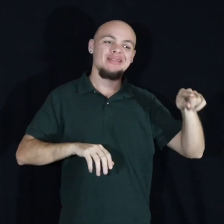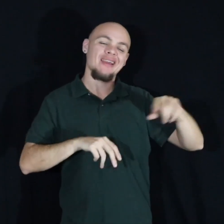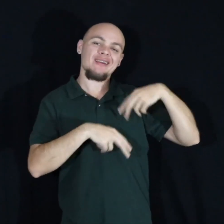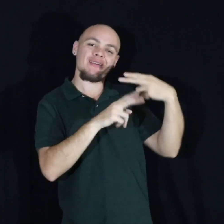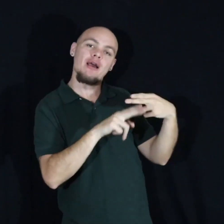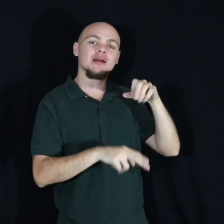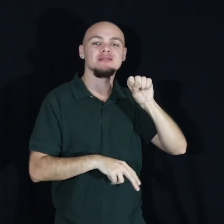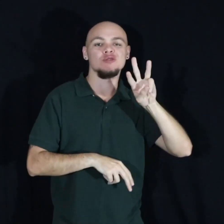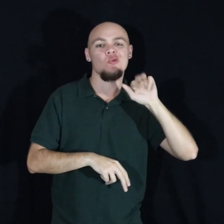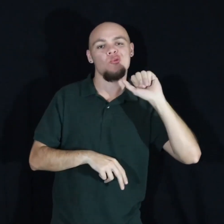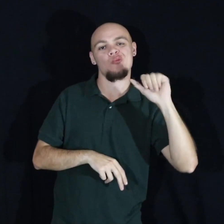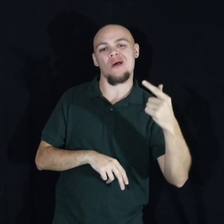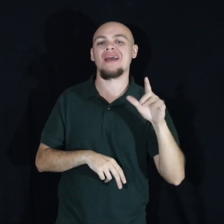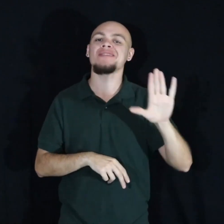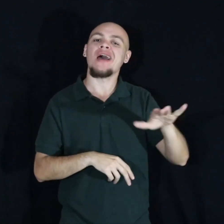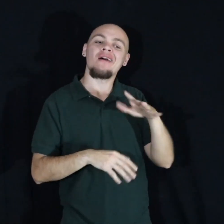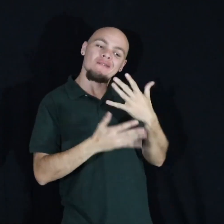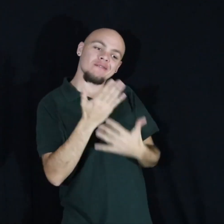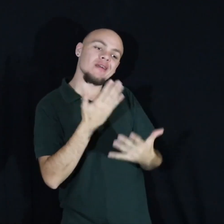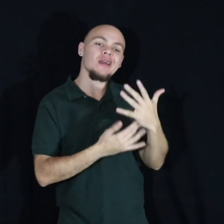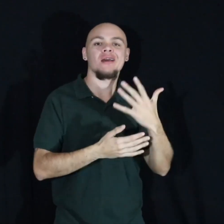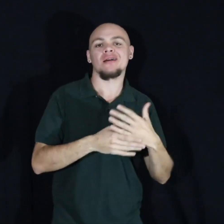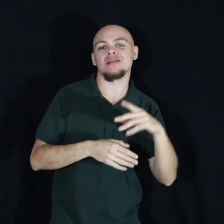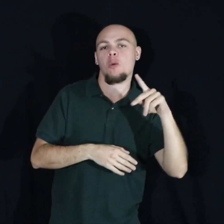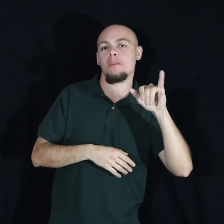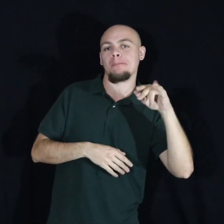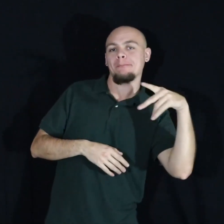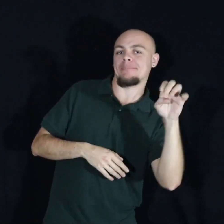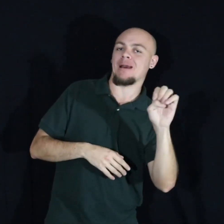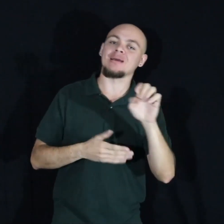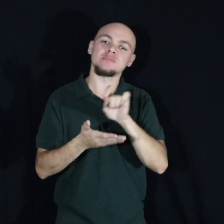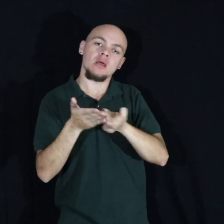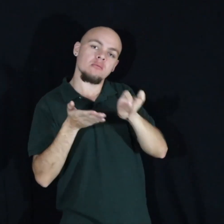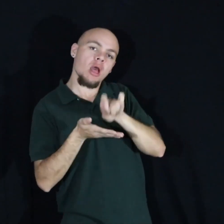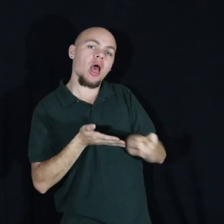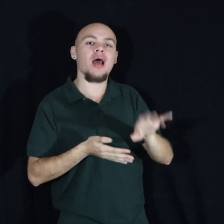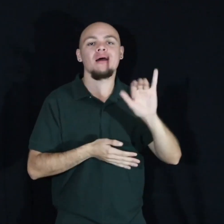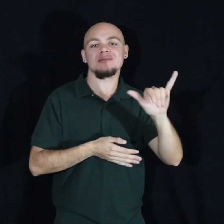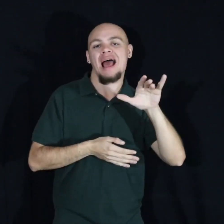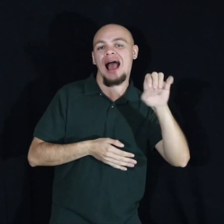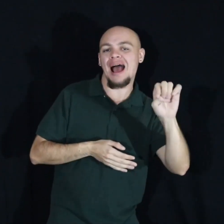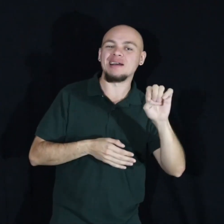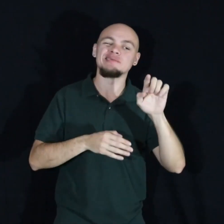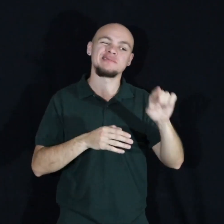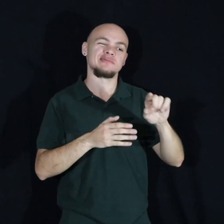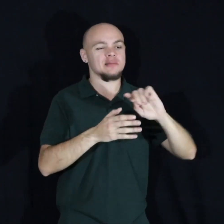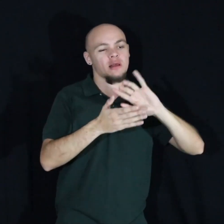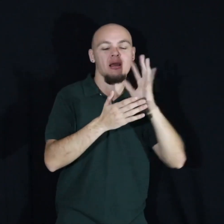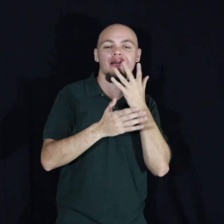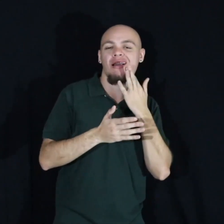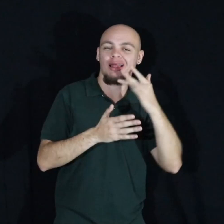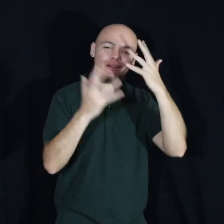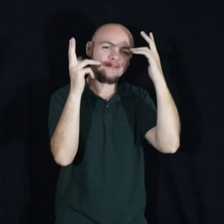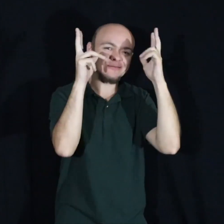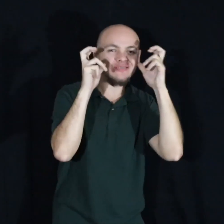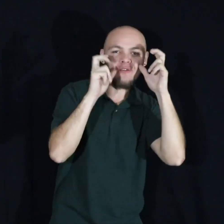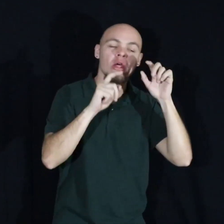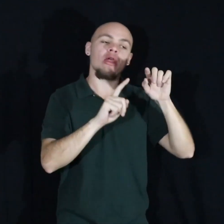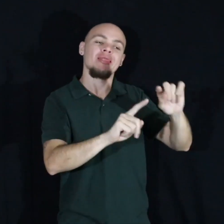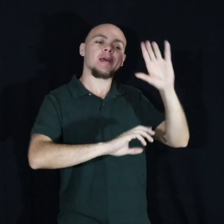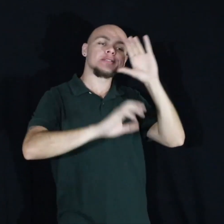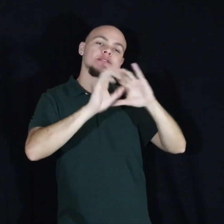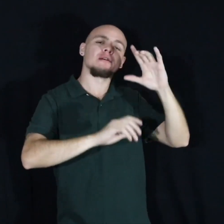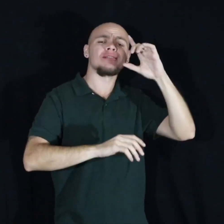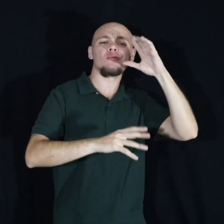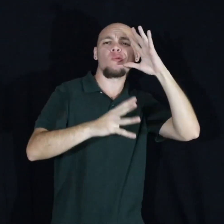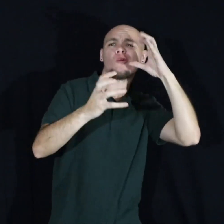Their fingers, more familiar with pipes than pencils. Eye-smoked clothes paint their worldview the color of devils as they search for